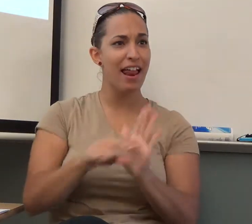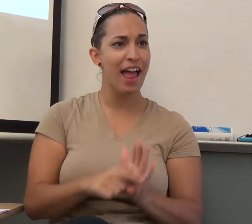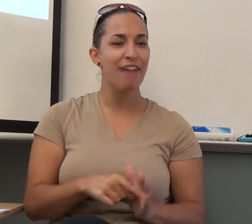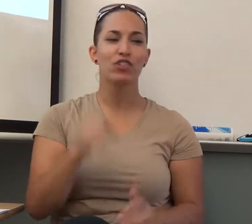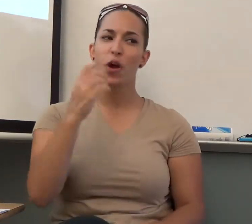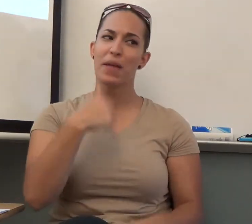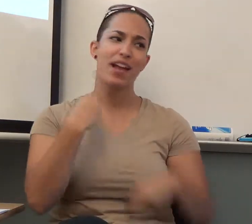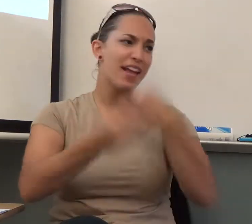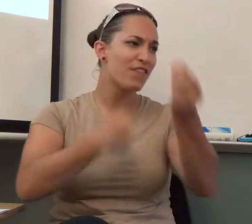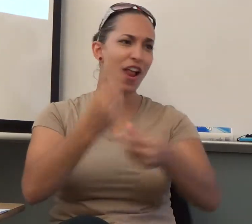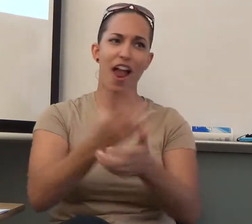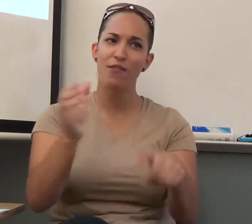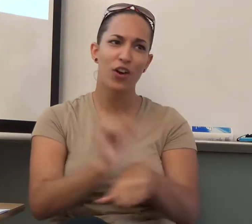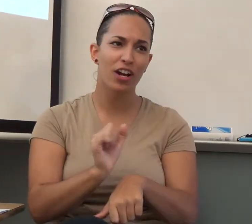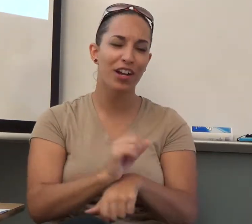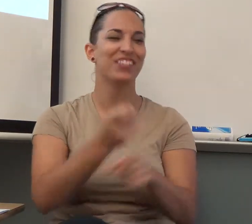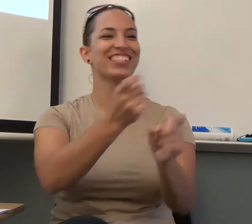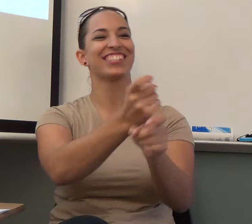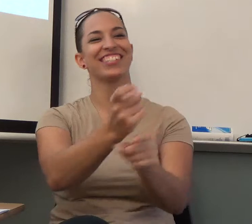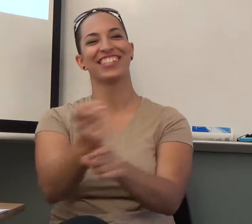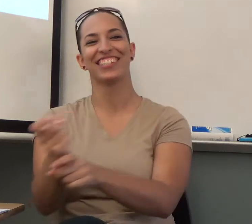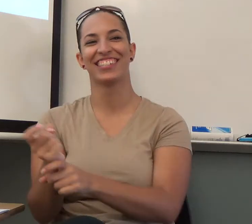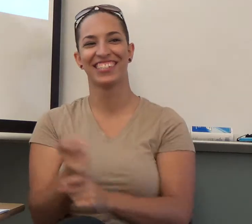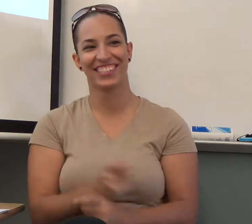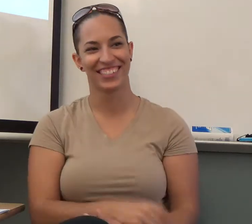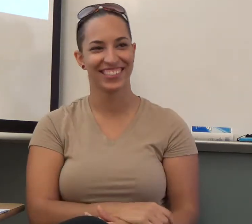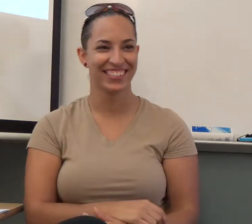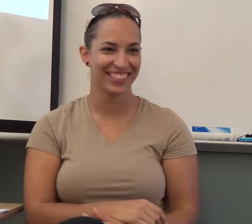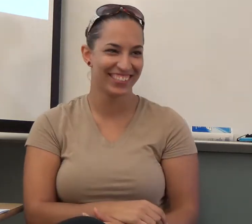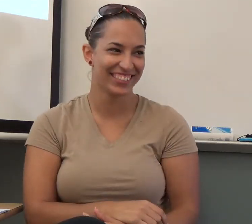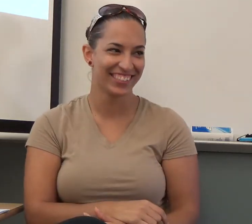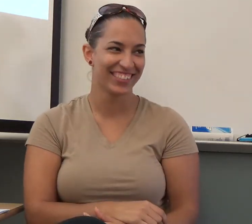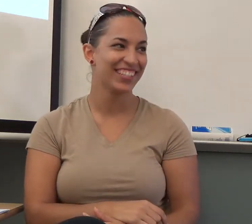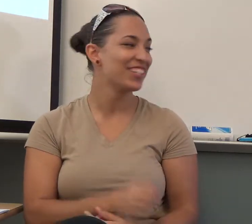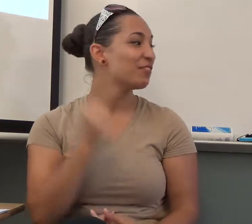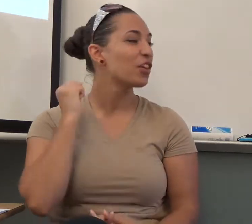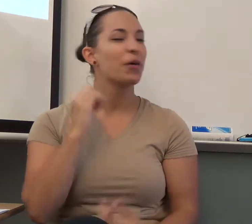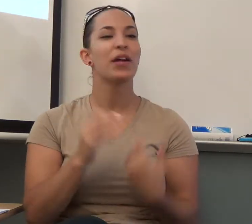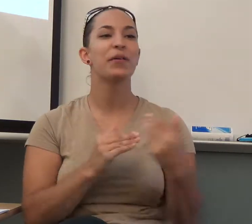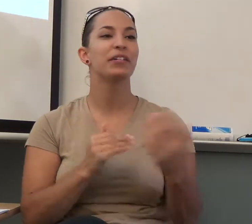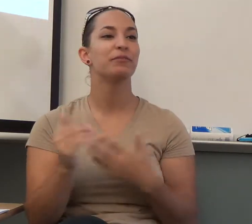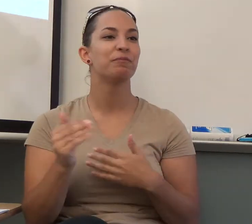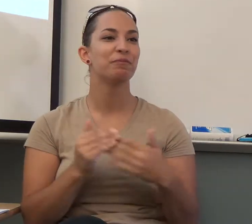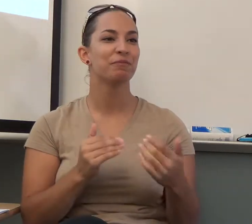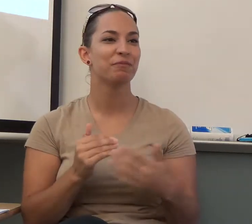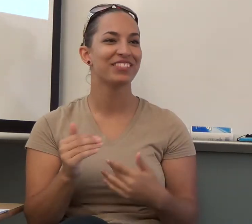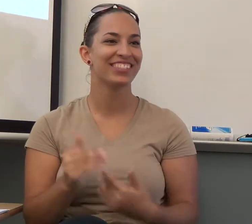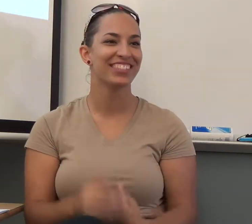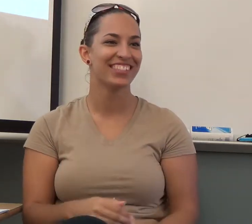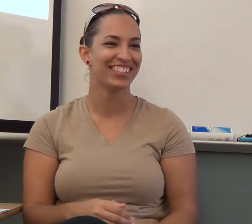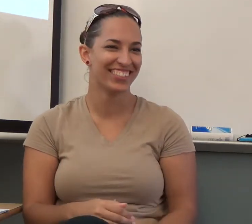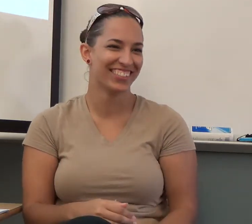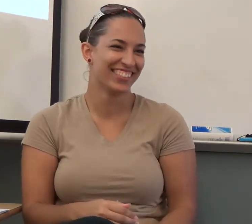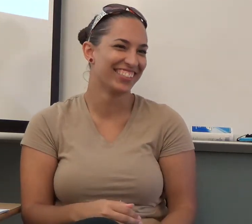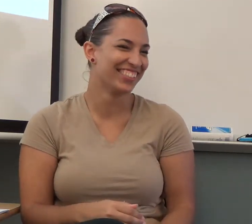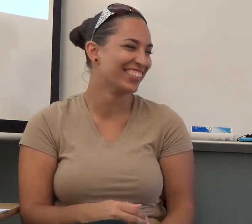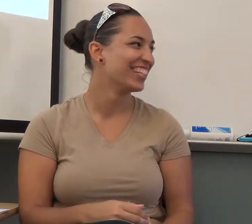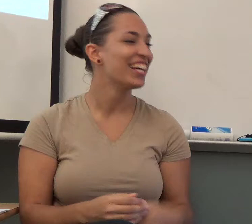What? Make sure I got everybody's. I. All right. Let's look at, we're going to do something a little different